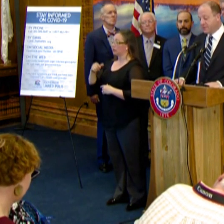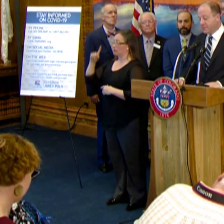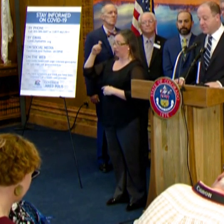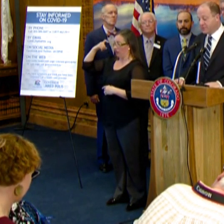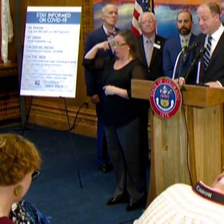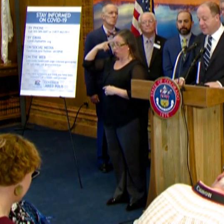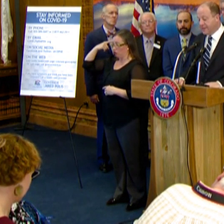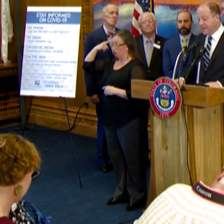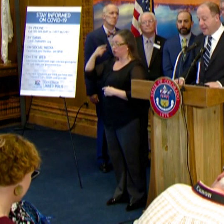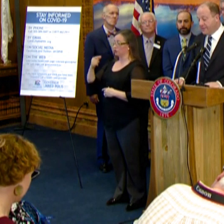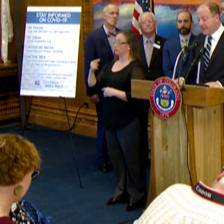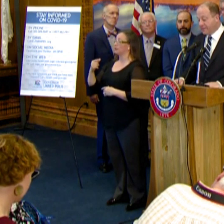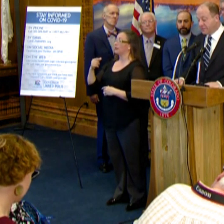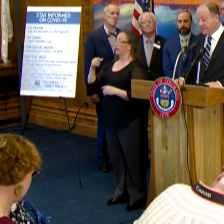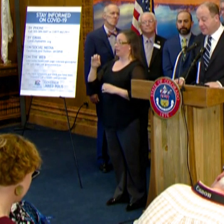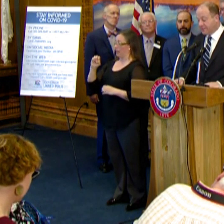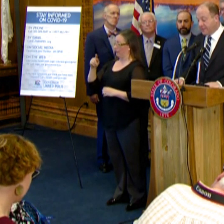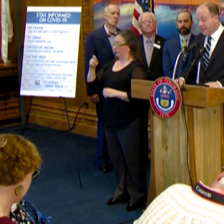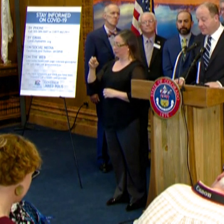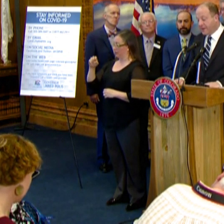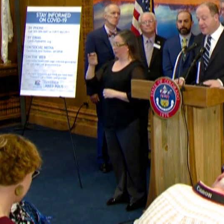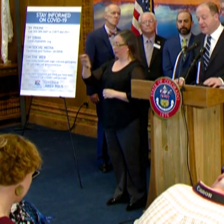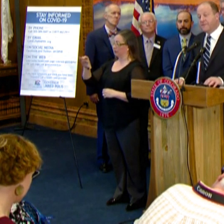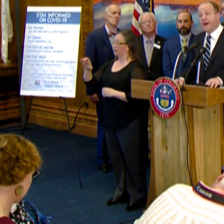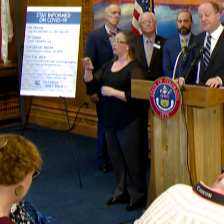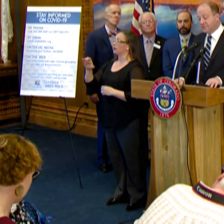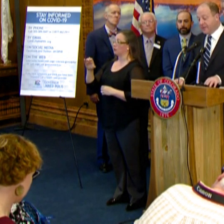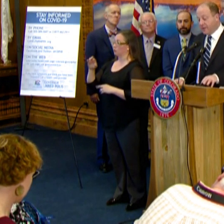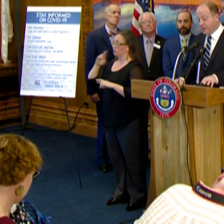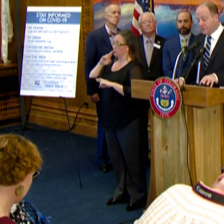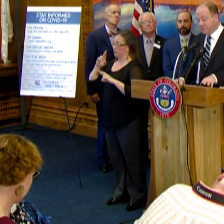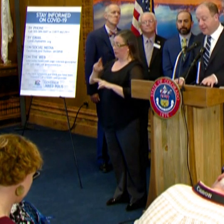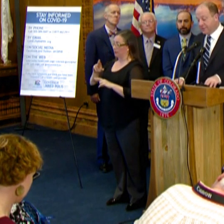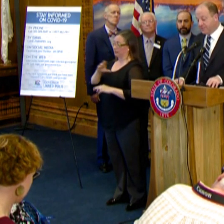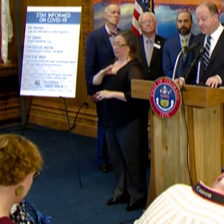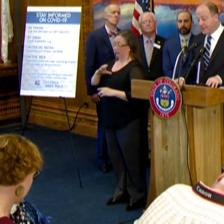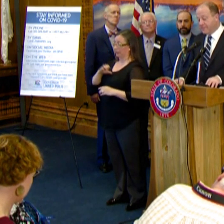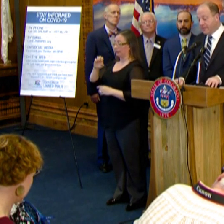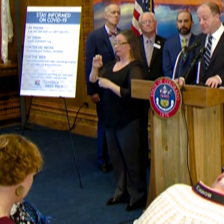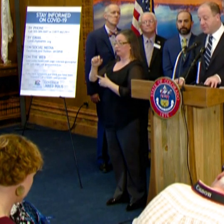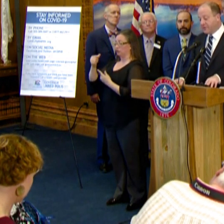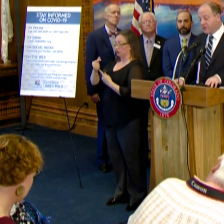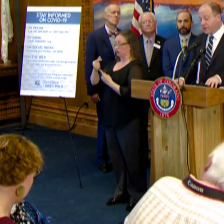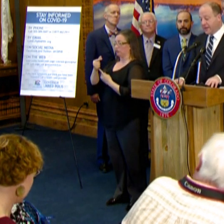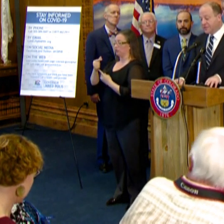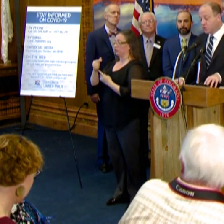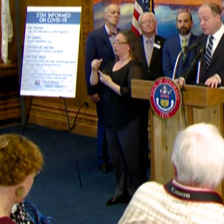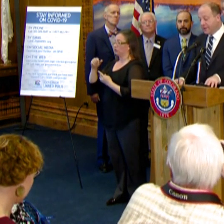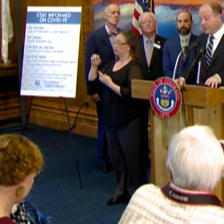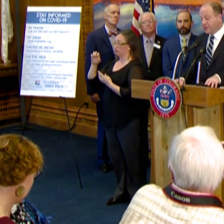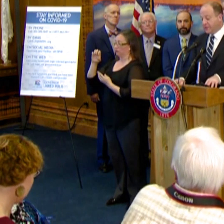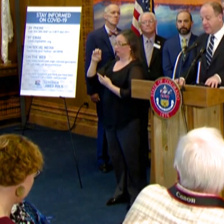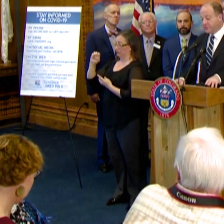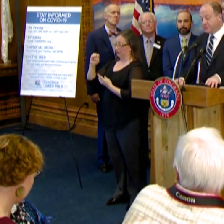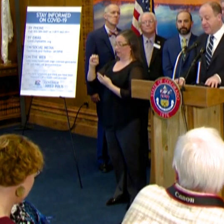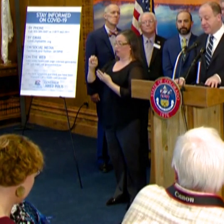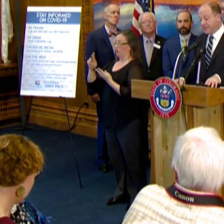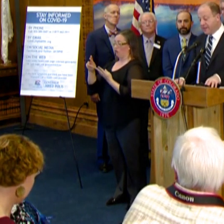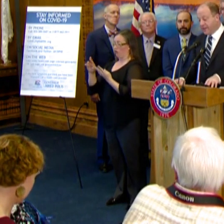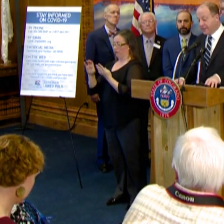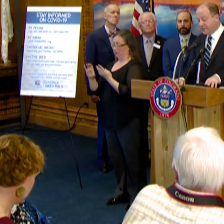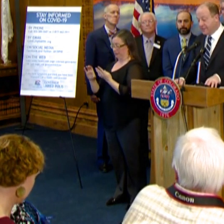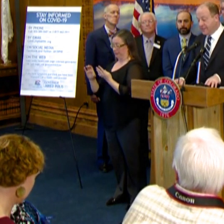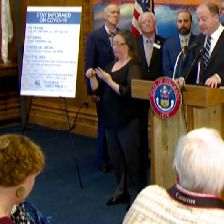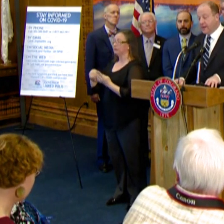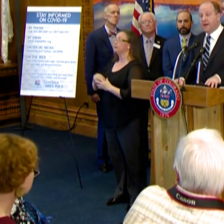Governor's Expert Emergency Epidemic Response Committee, that advises me on our response. The membership of the GERC has really critical expertise